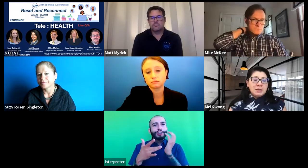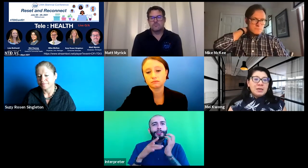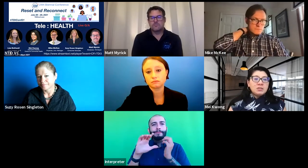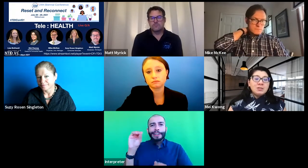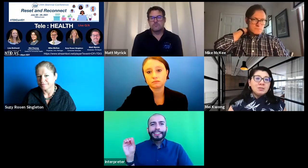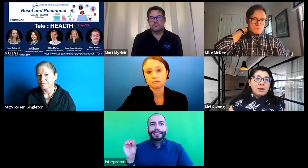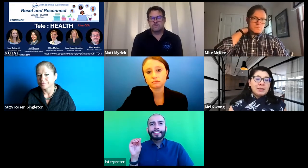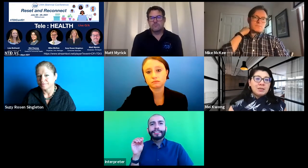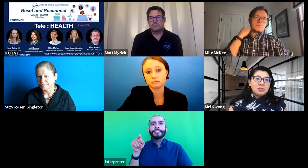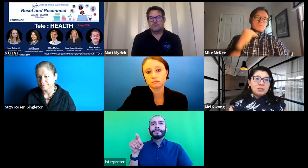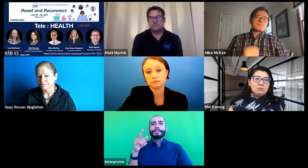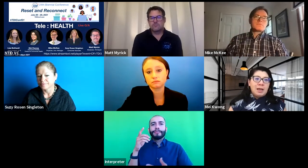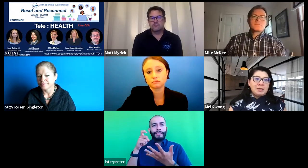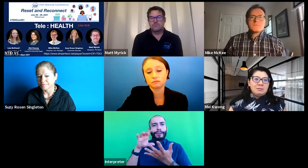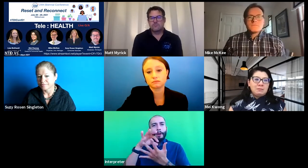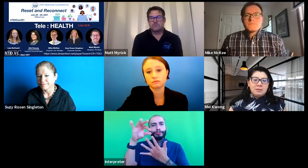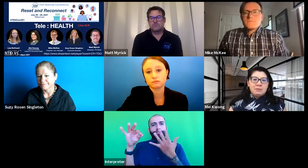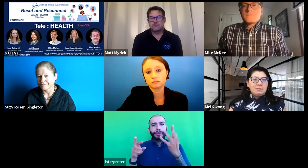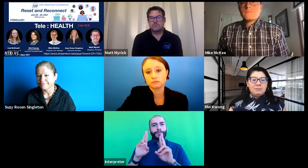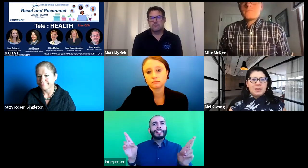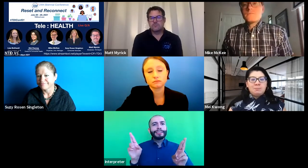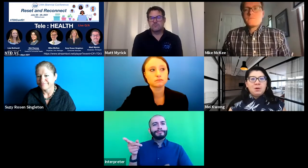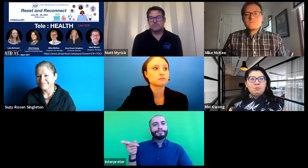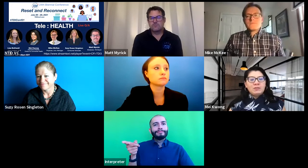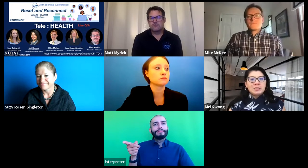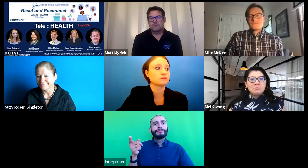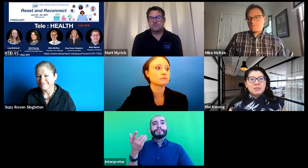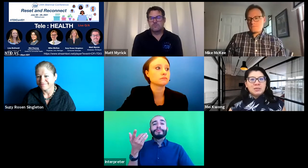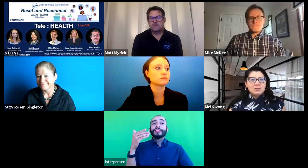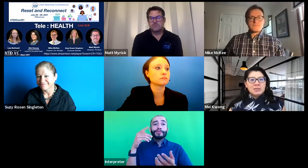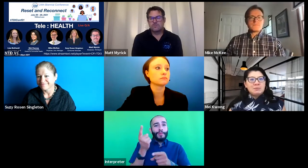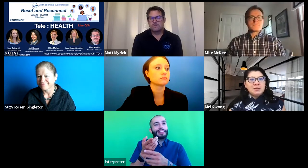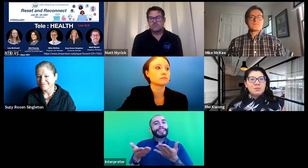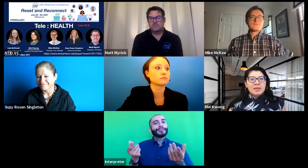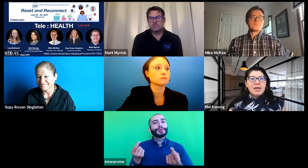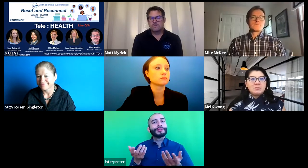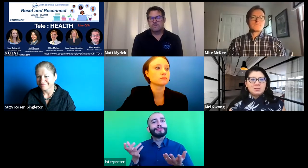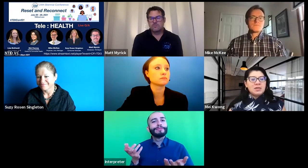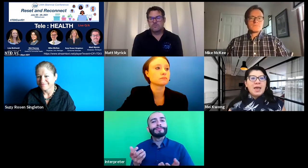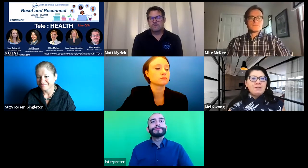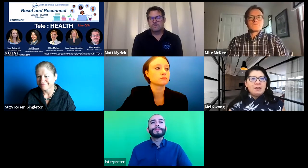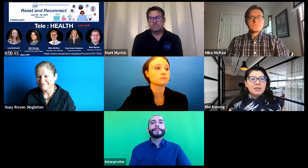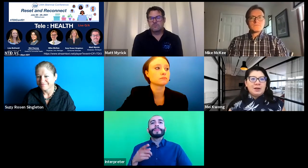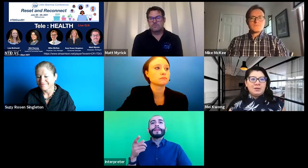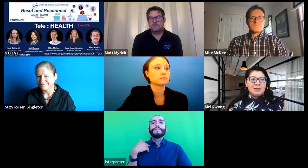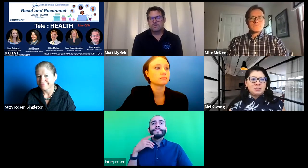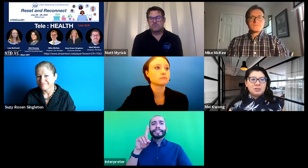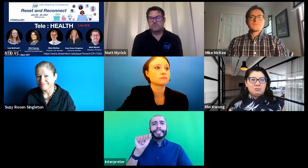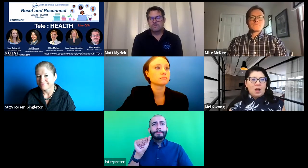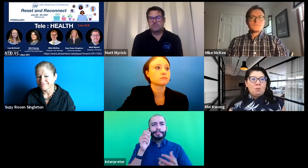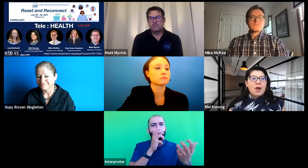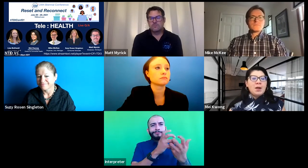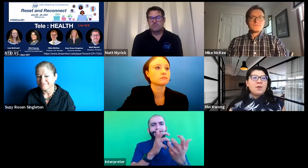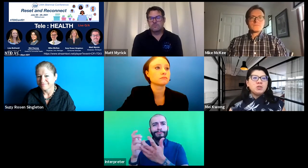options. It's also the right thing to do. I mean, people with a disability are the same as everybody else. They're going to have healthcare needs.